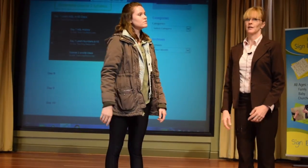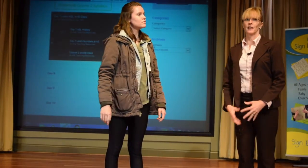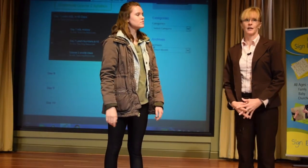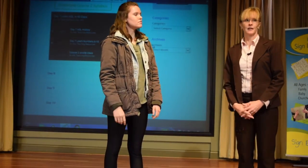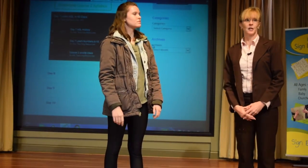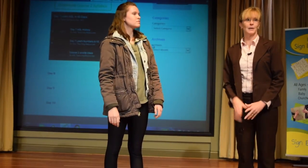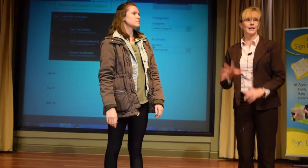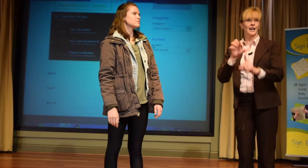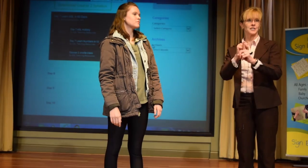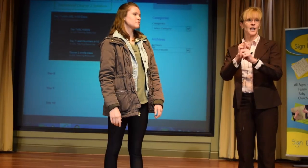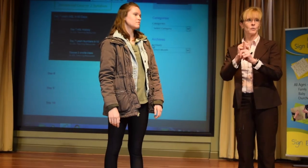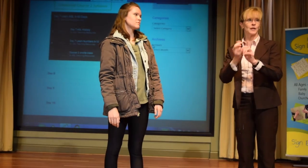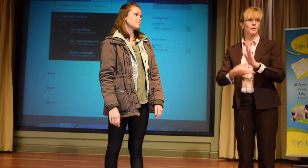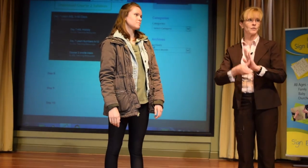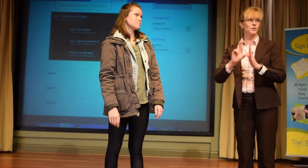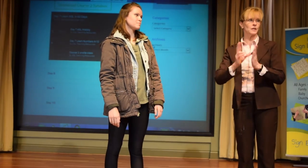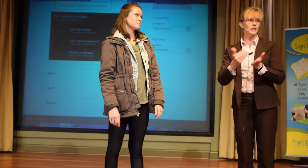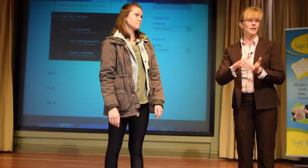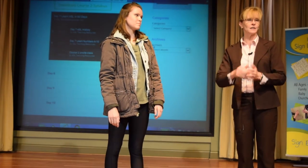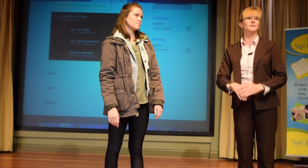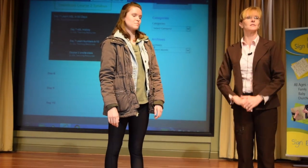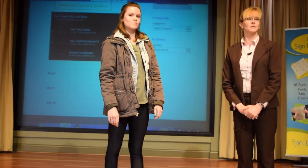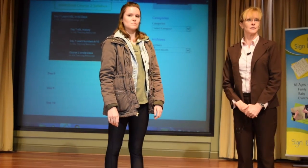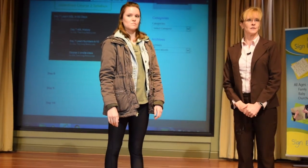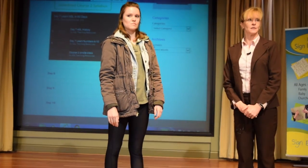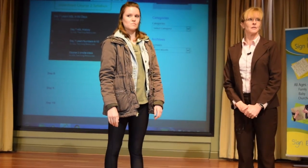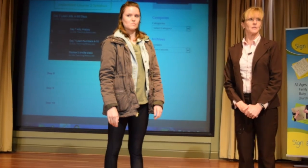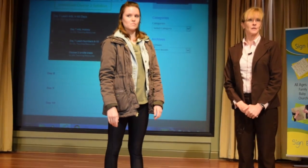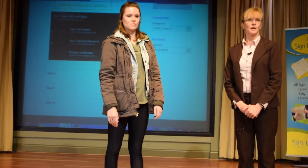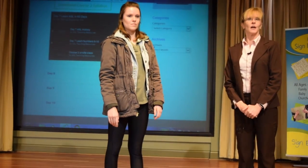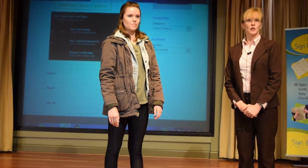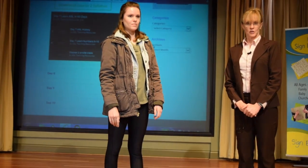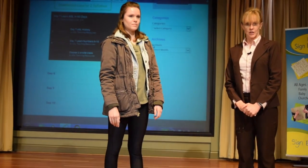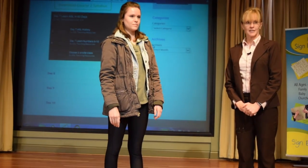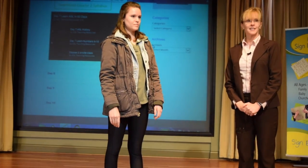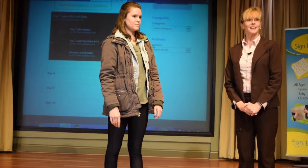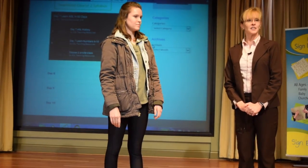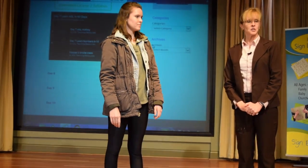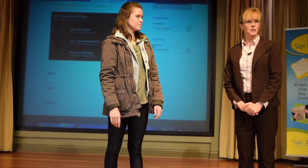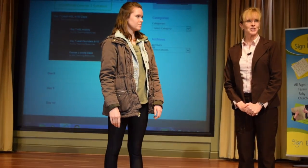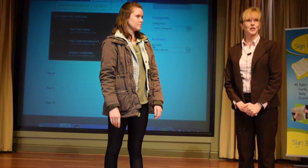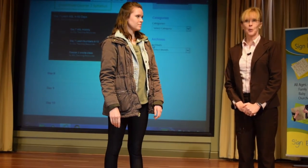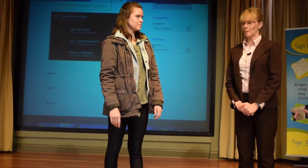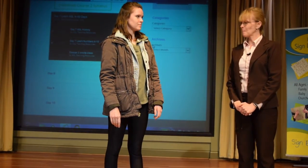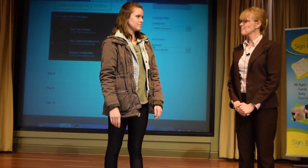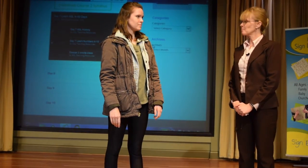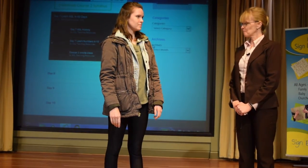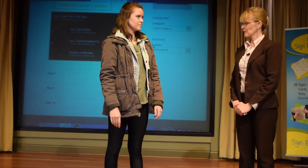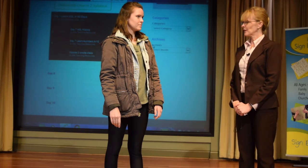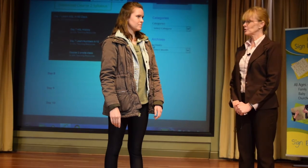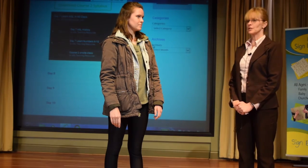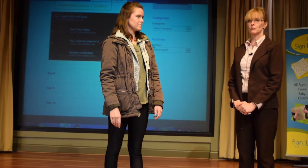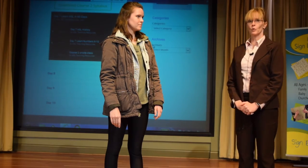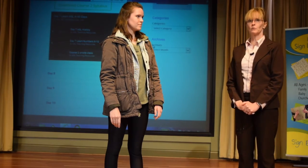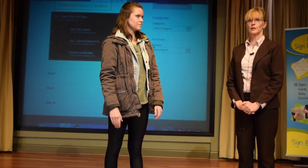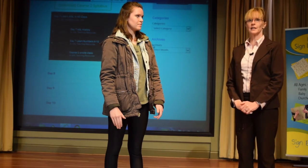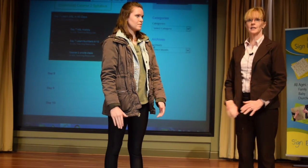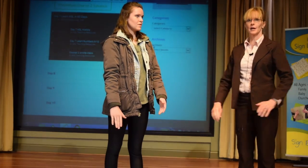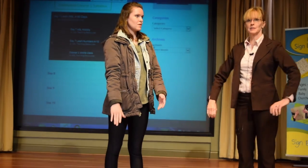Okay. Anybody catch that without reviewing it again? Nice to meet you. She did say nice to meet you. Okay, do it one word at a time to see